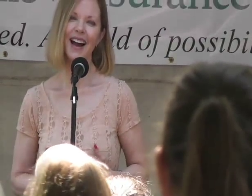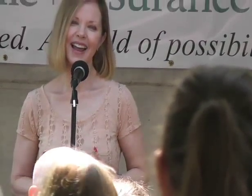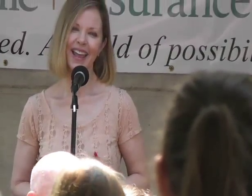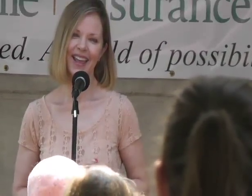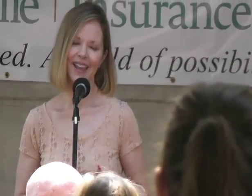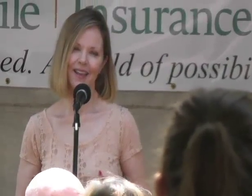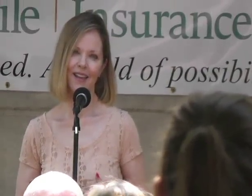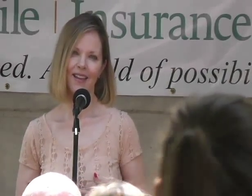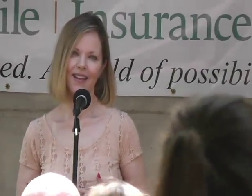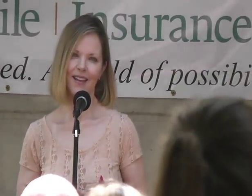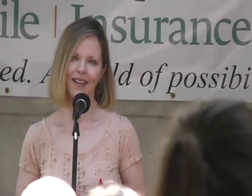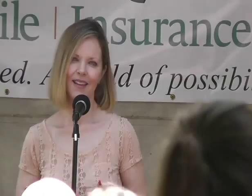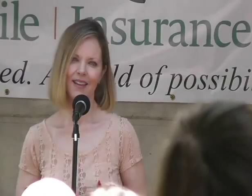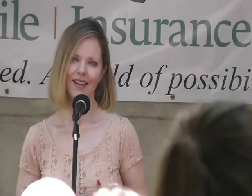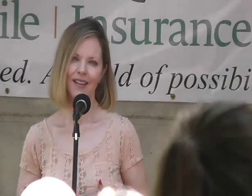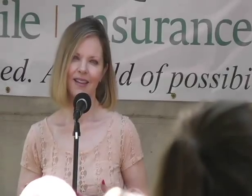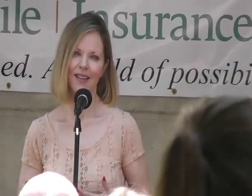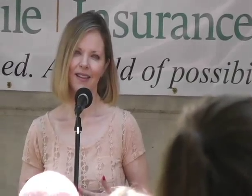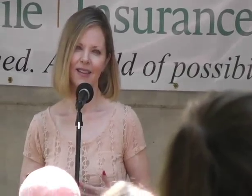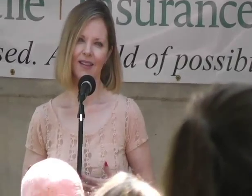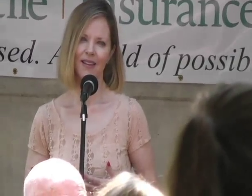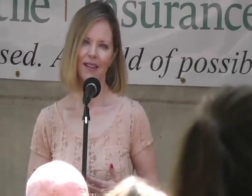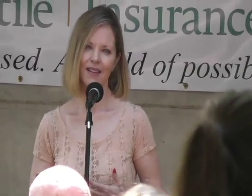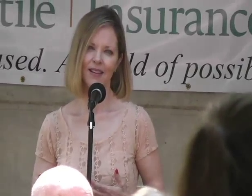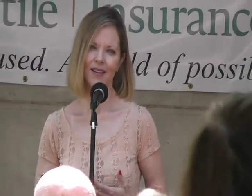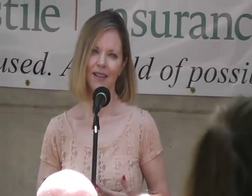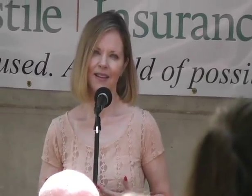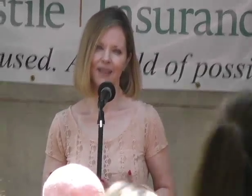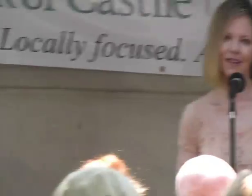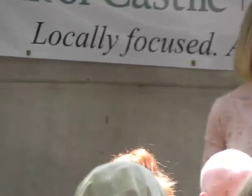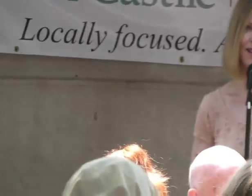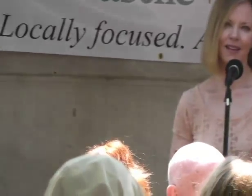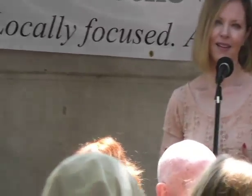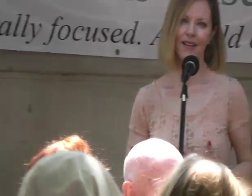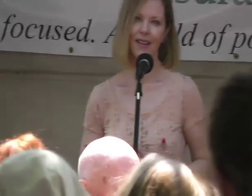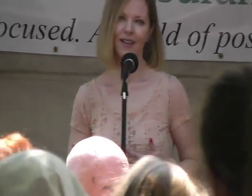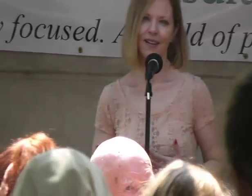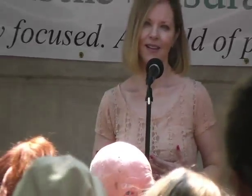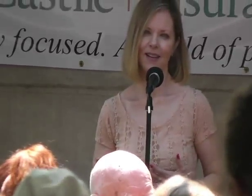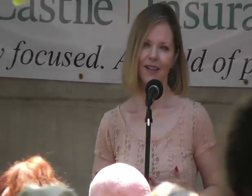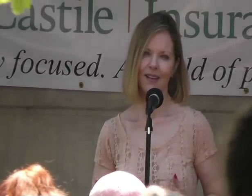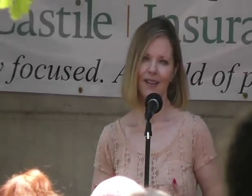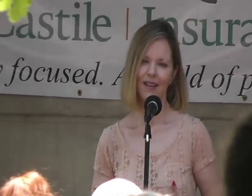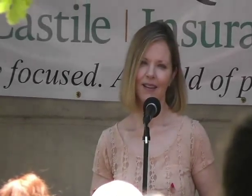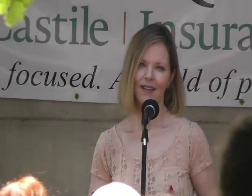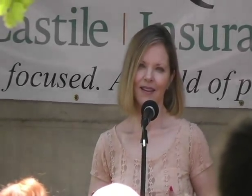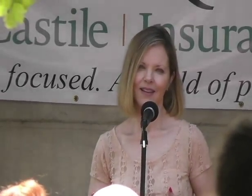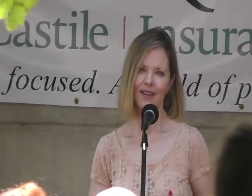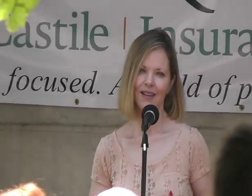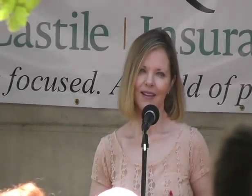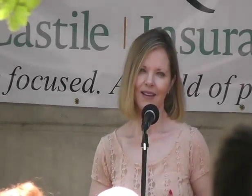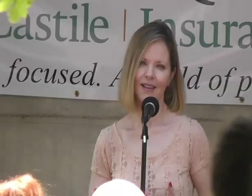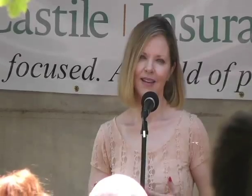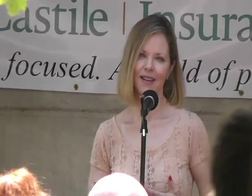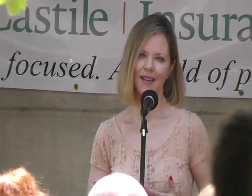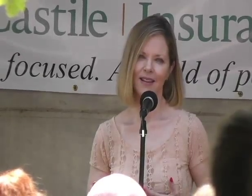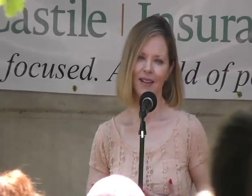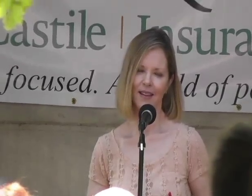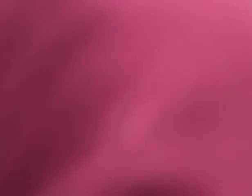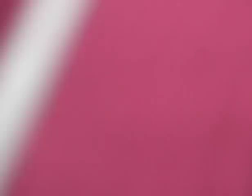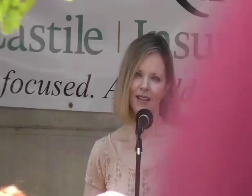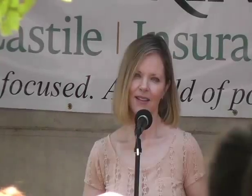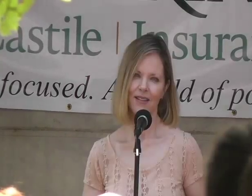Hi. I was wondering if you had any, best friend